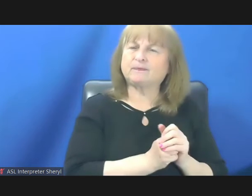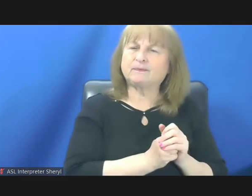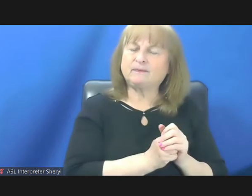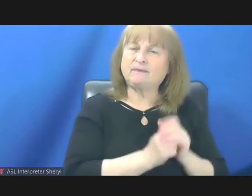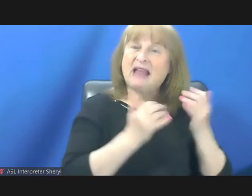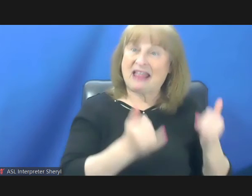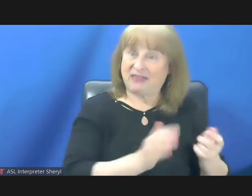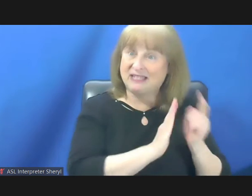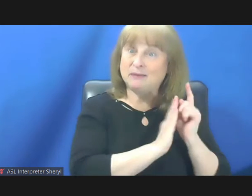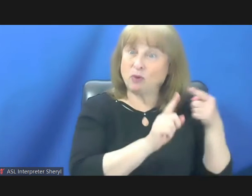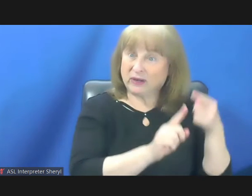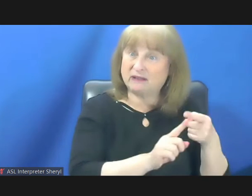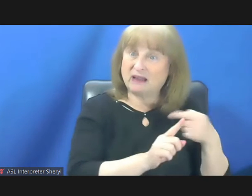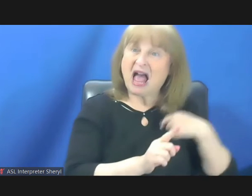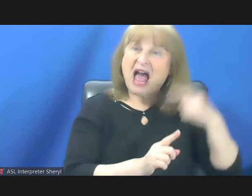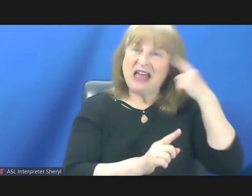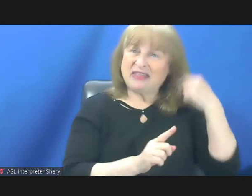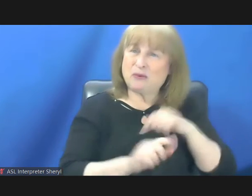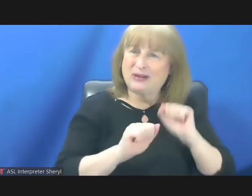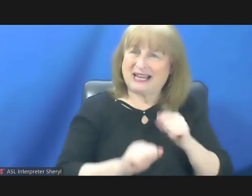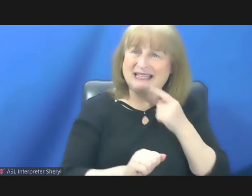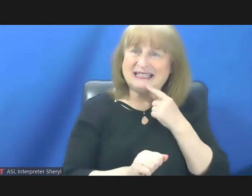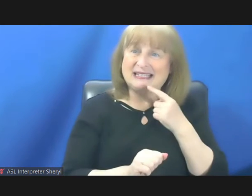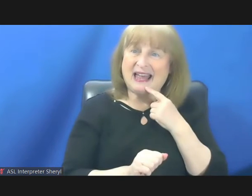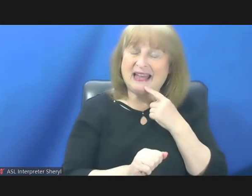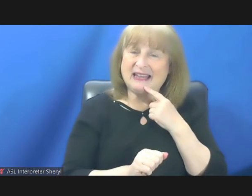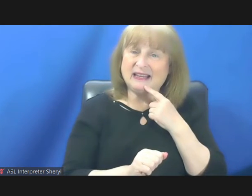this point, I think we can say that